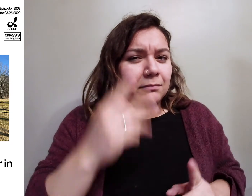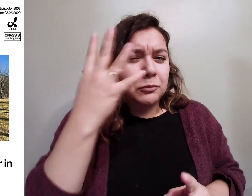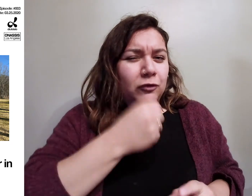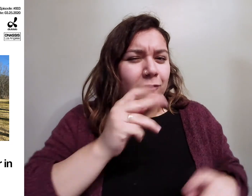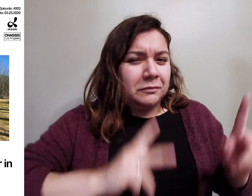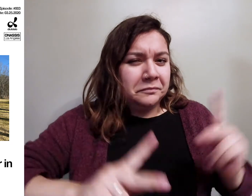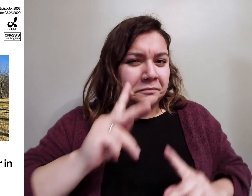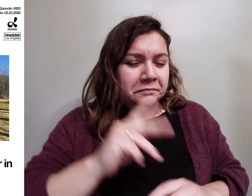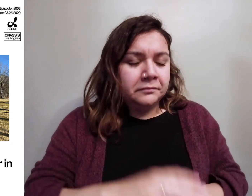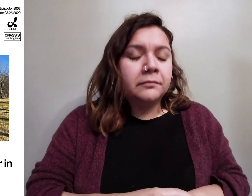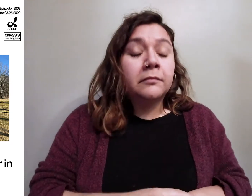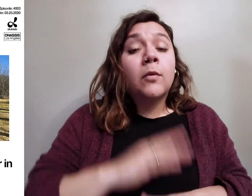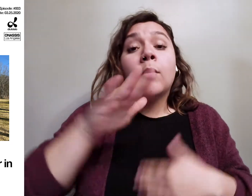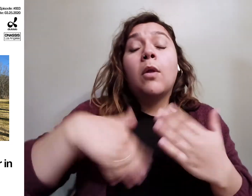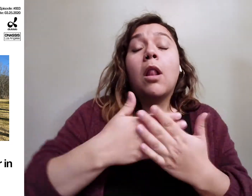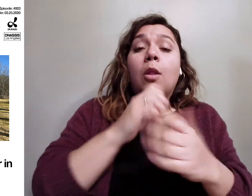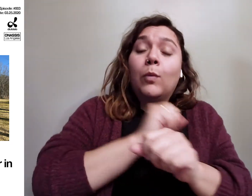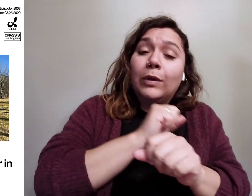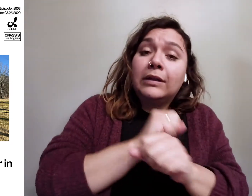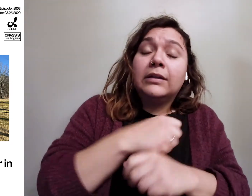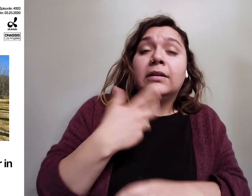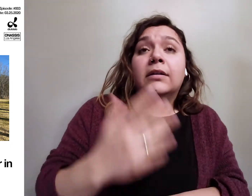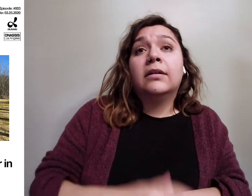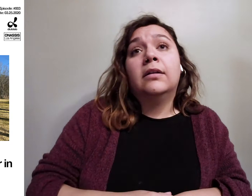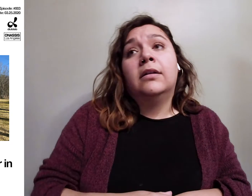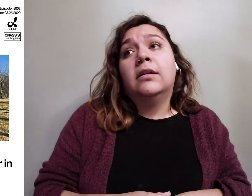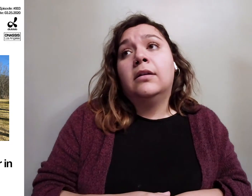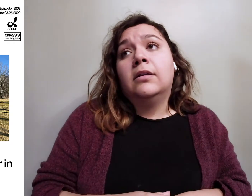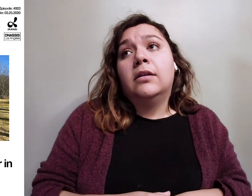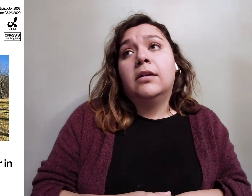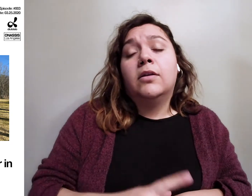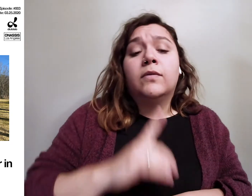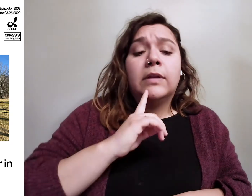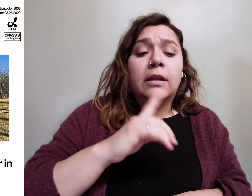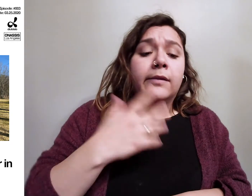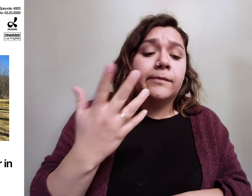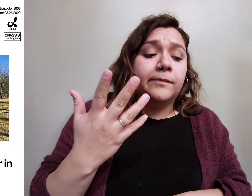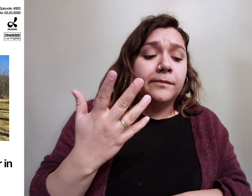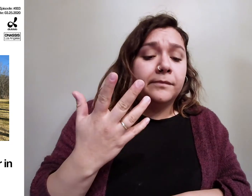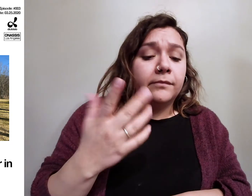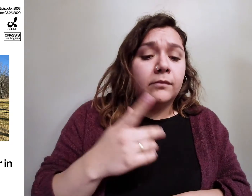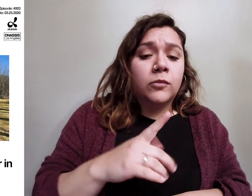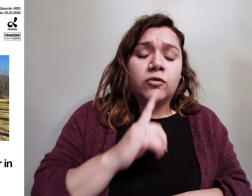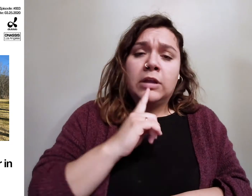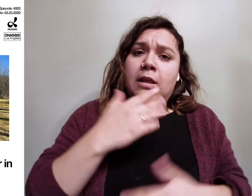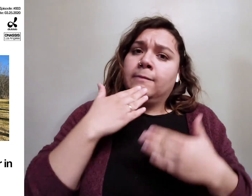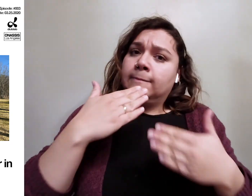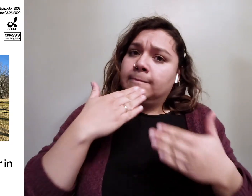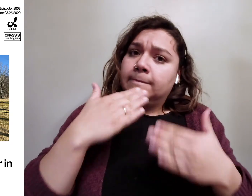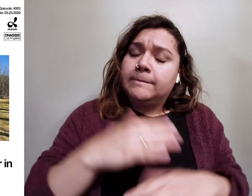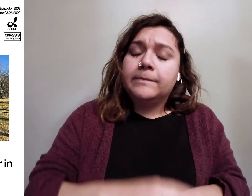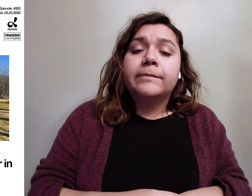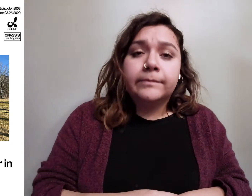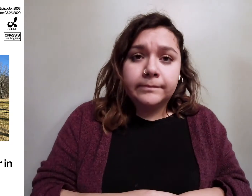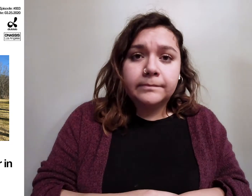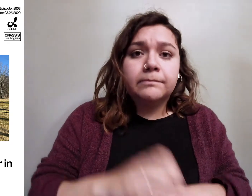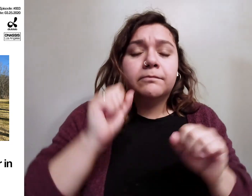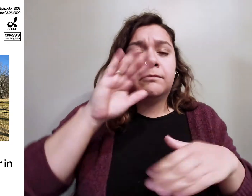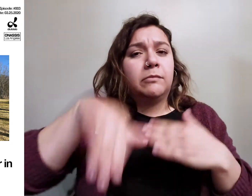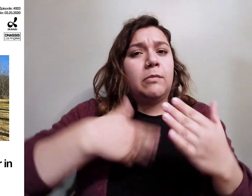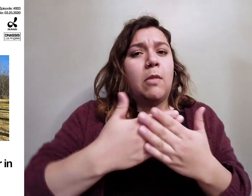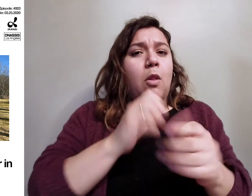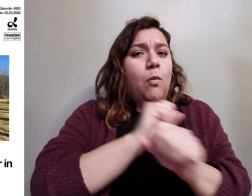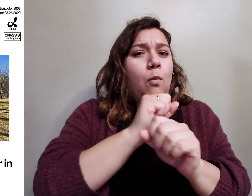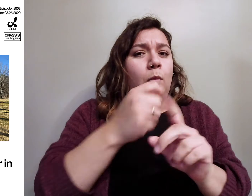So we are all working and really are so incredibly grateful that we can all